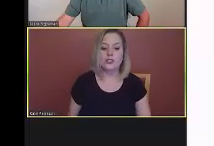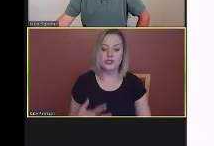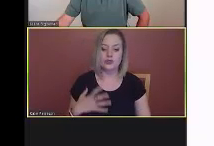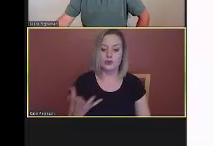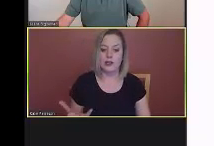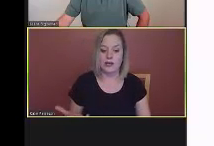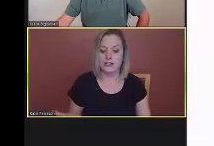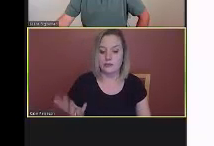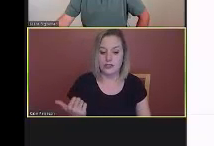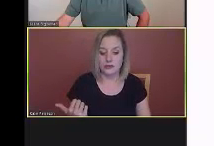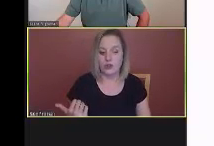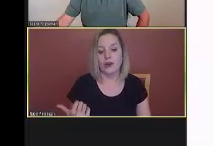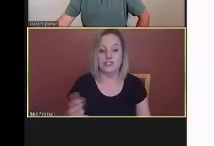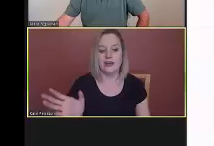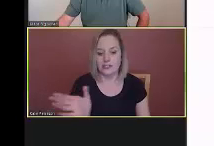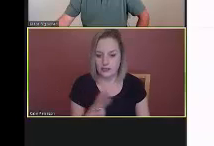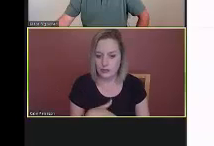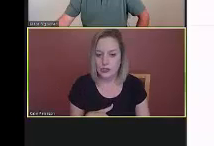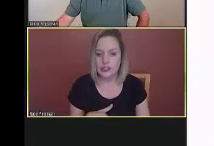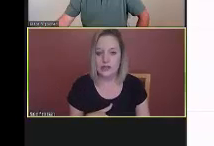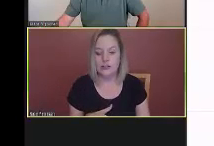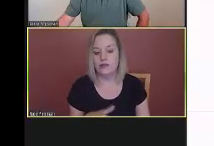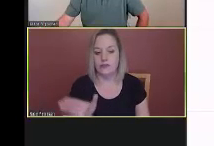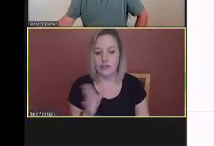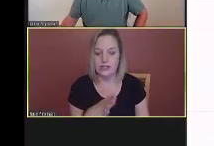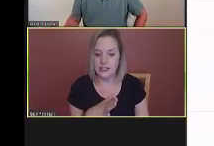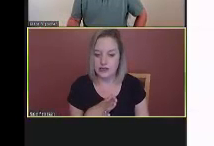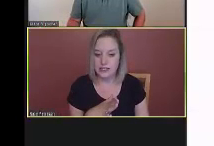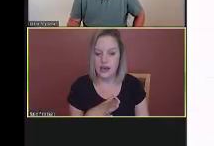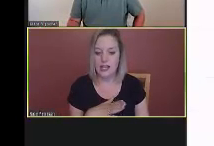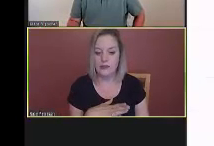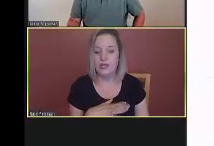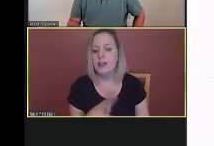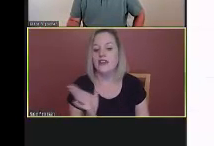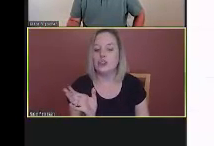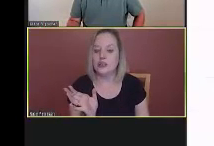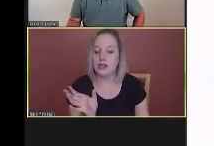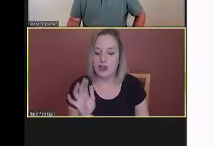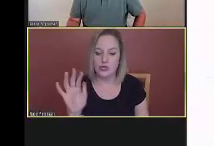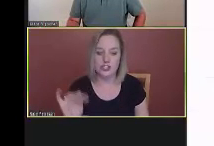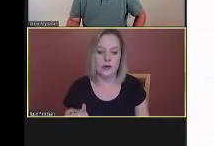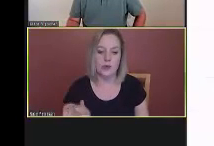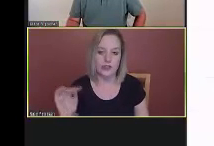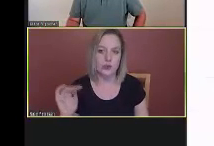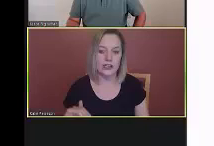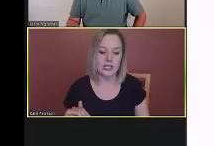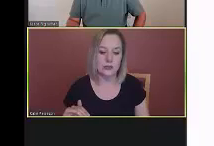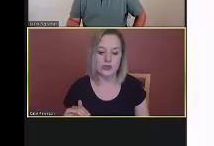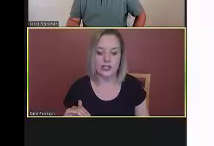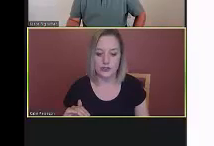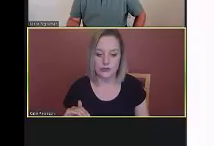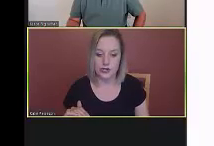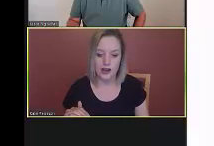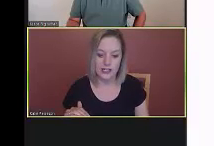So once you submit the request, you have to put in the date and the time, and then you can have options about whether you want to keep